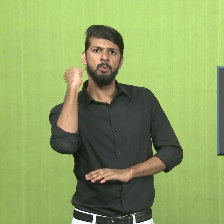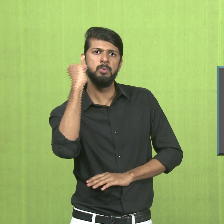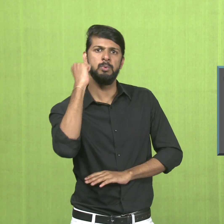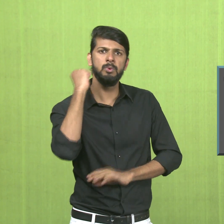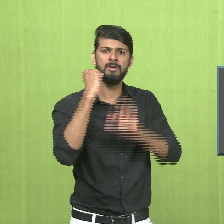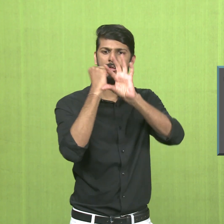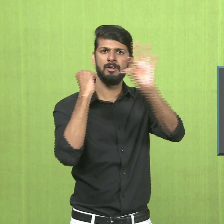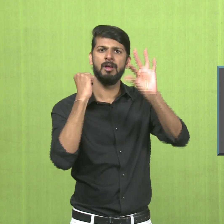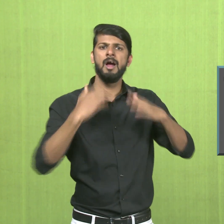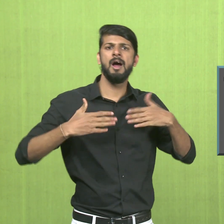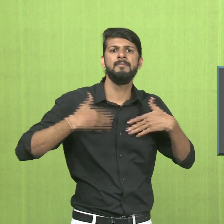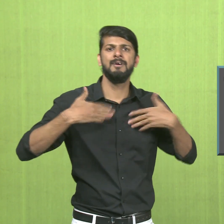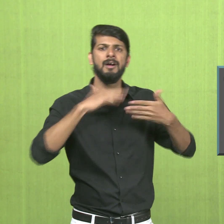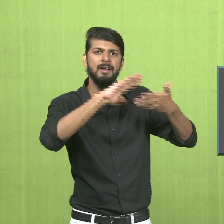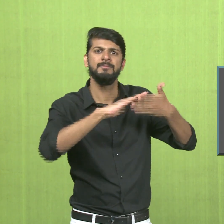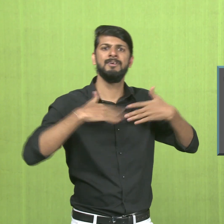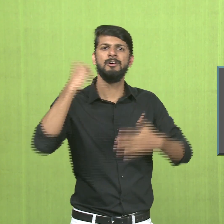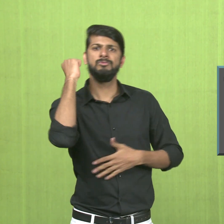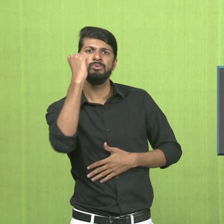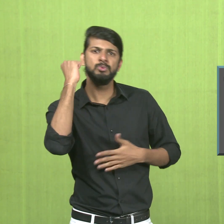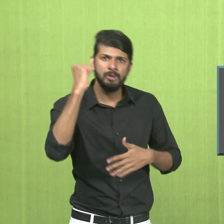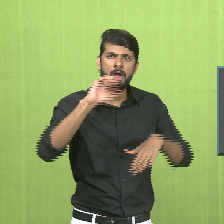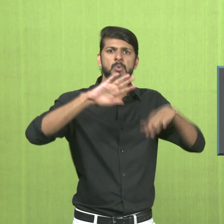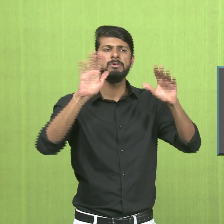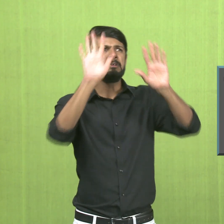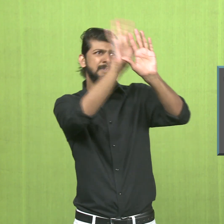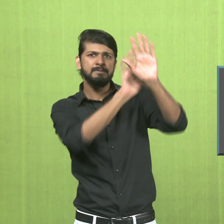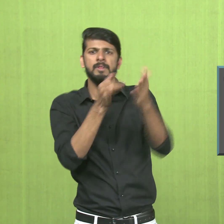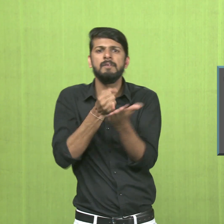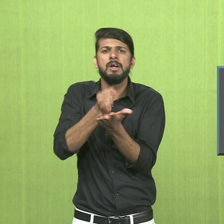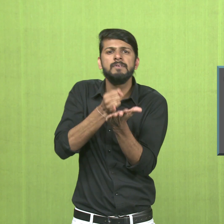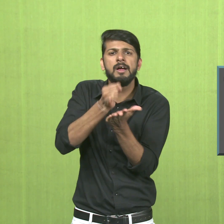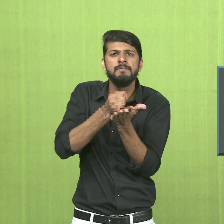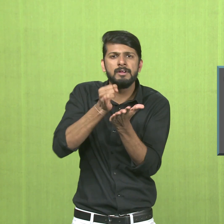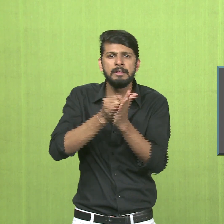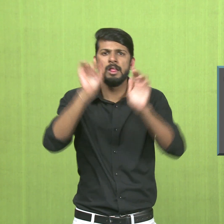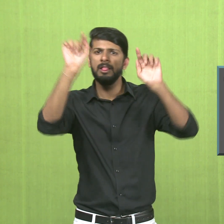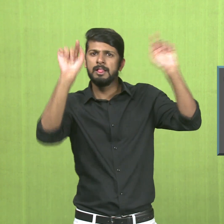Some figures are shown hunting, some are shown farming,